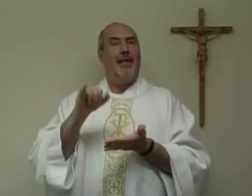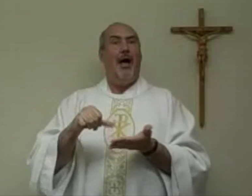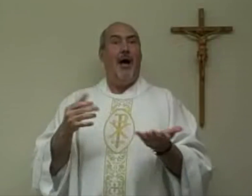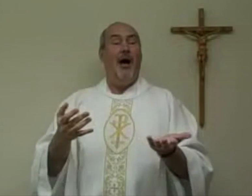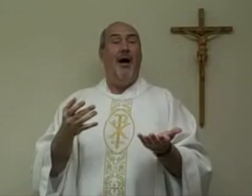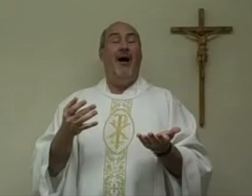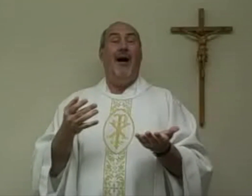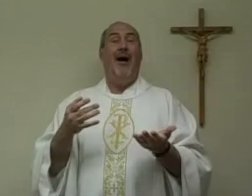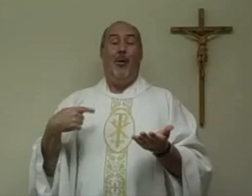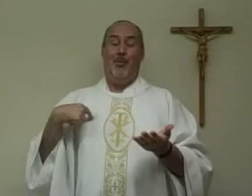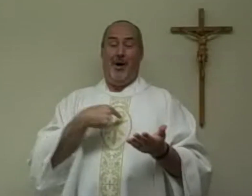saints.